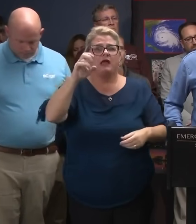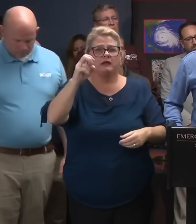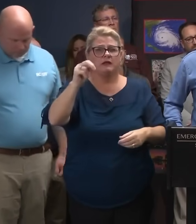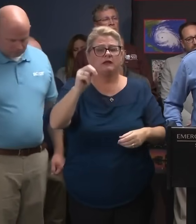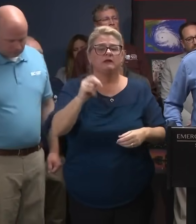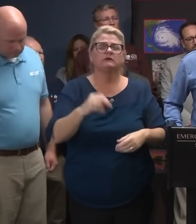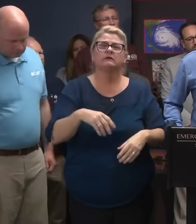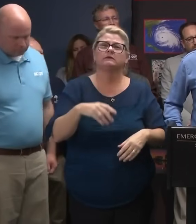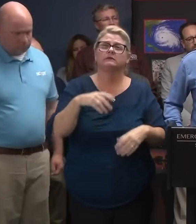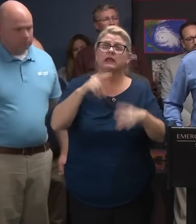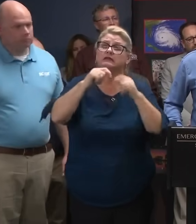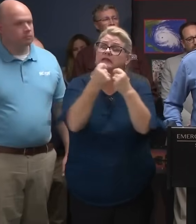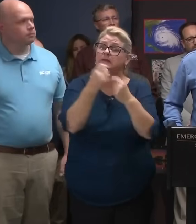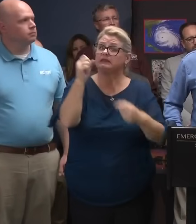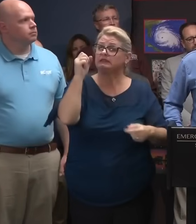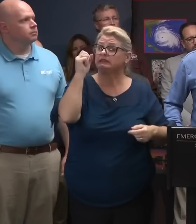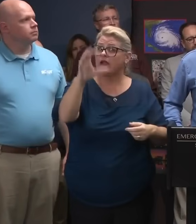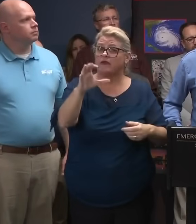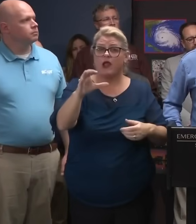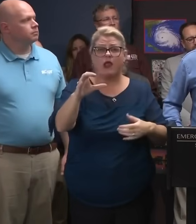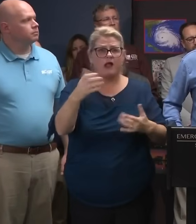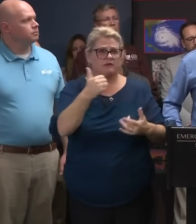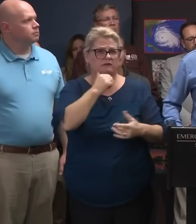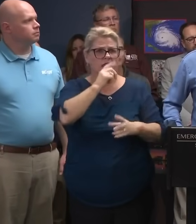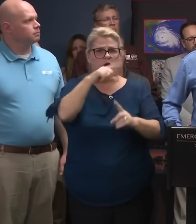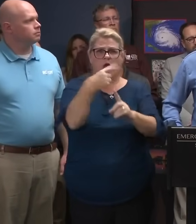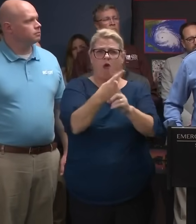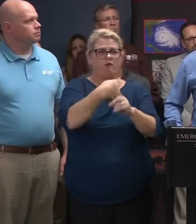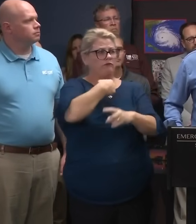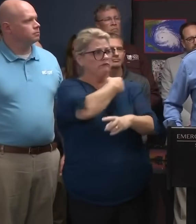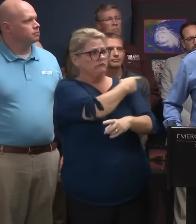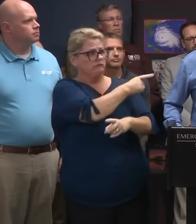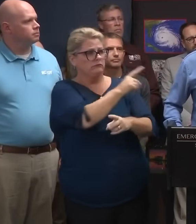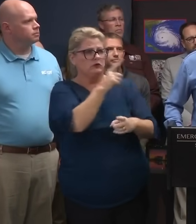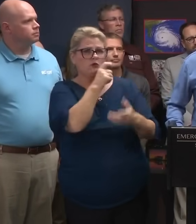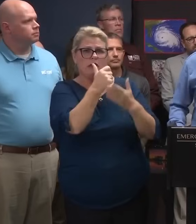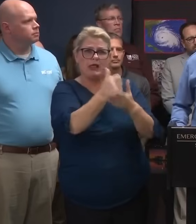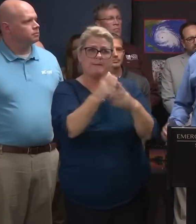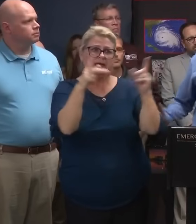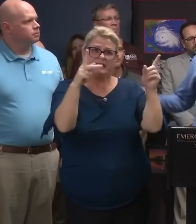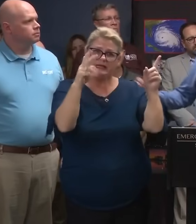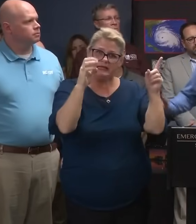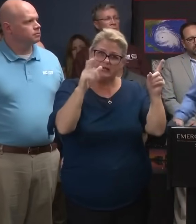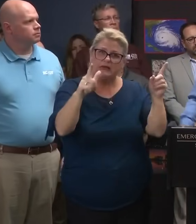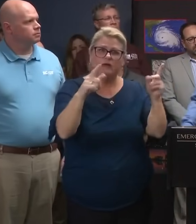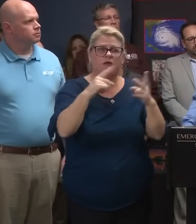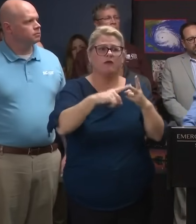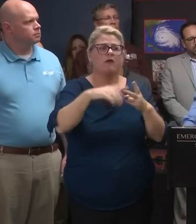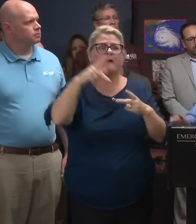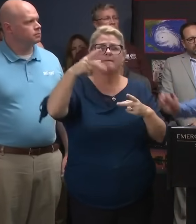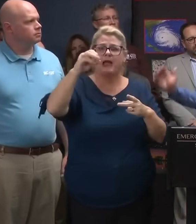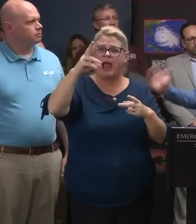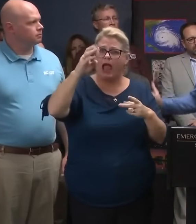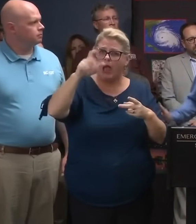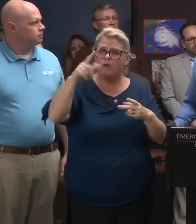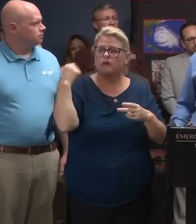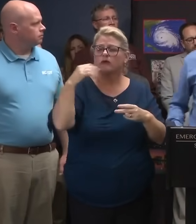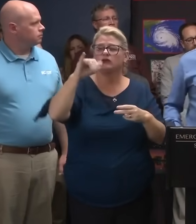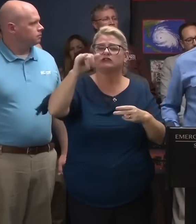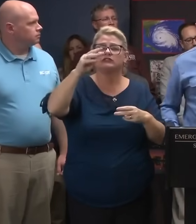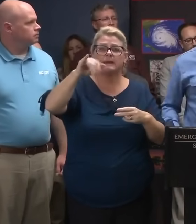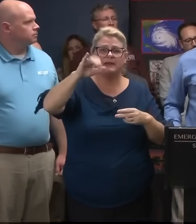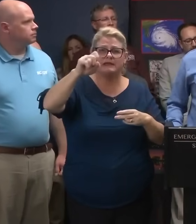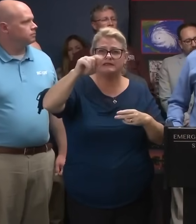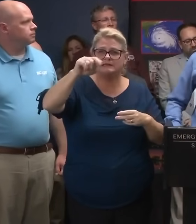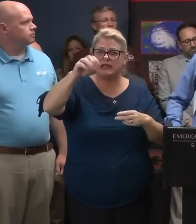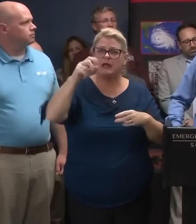want to say that Team South Carolina extends beyond just these folks back here who help us, Chief Keel, Secretary Powell, Jimmy State, and I'd